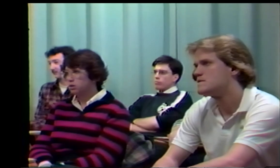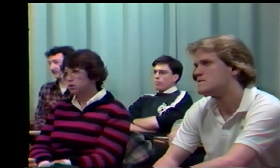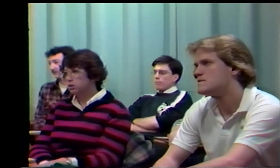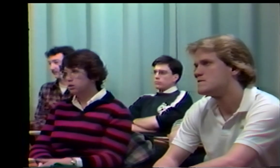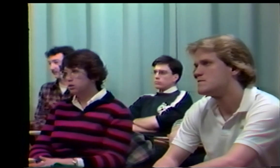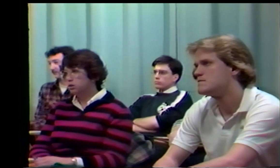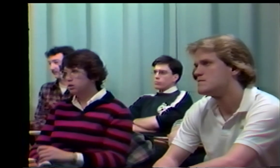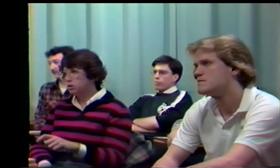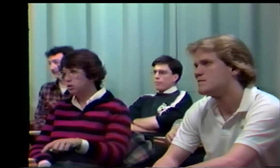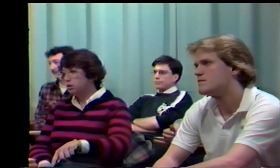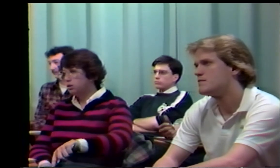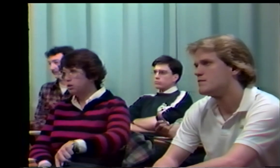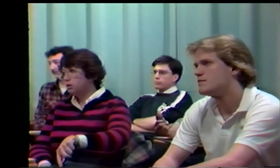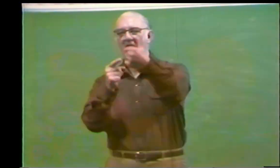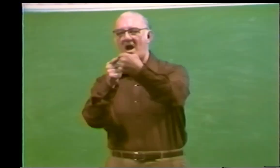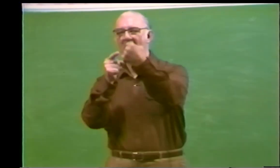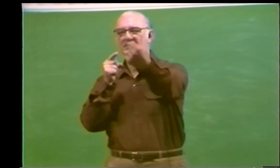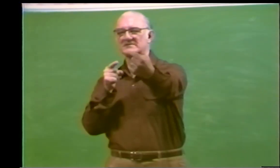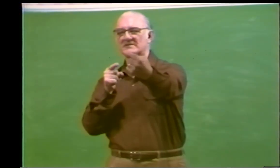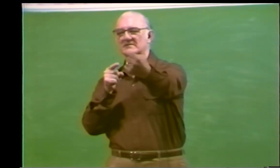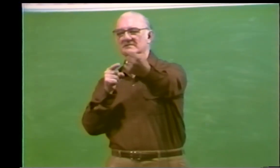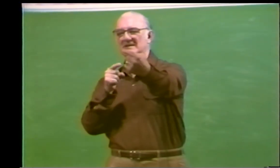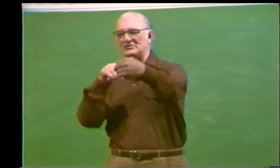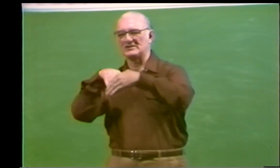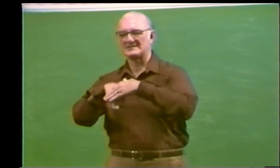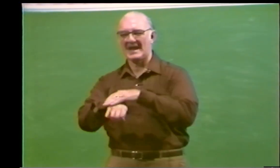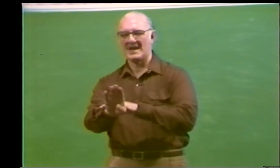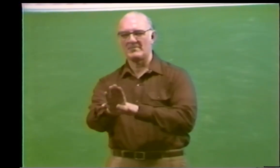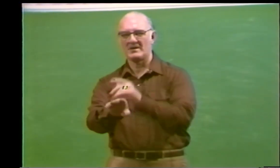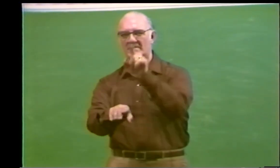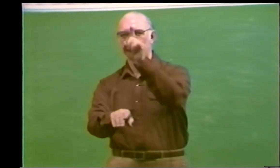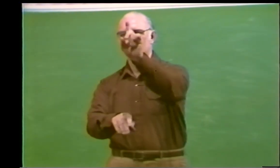He stands opposite. He just came in.